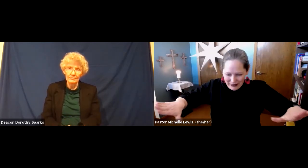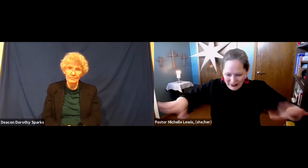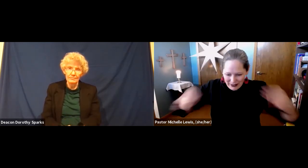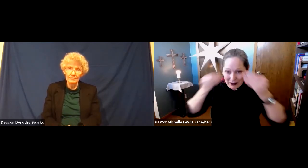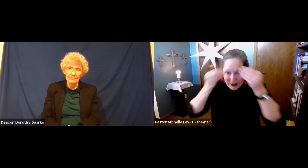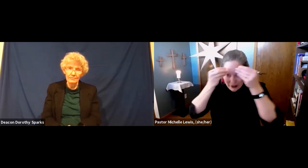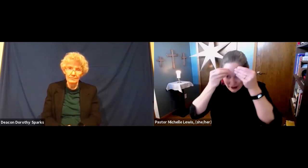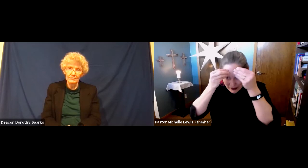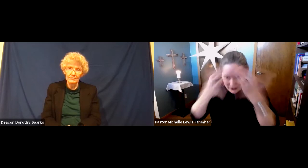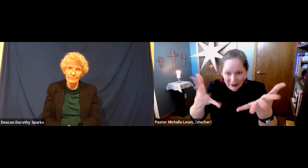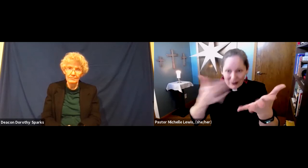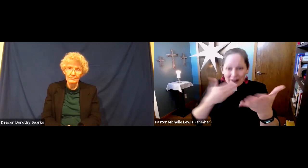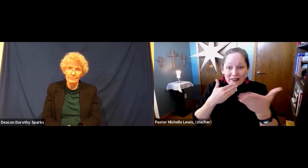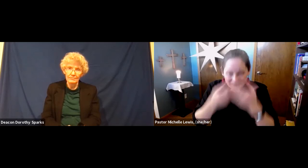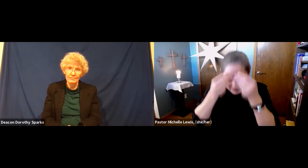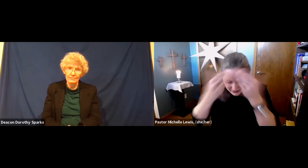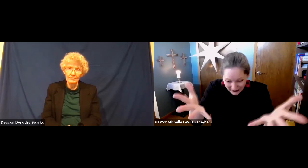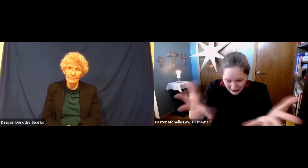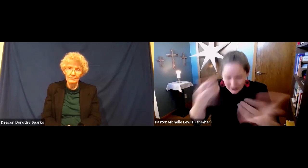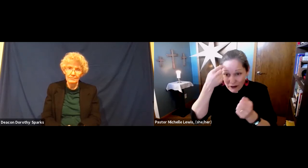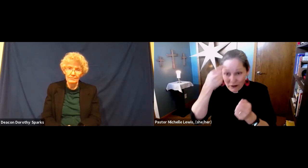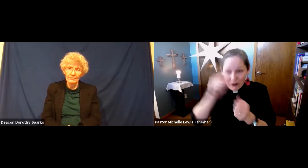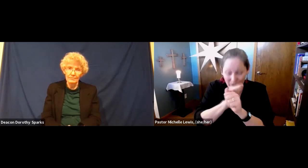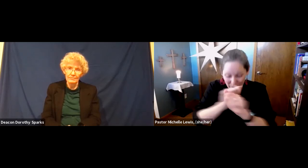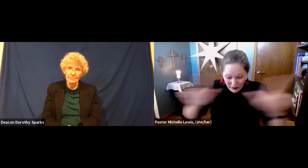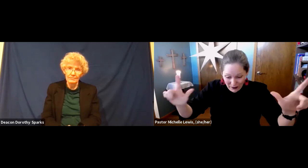of peace and good news for all.